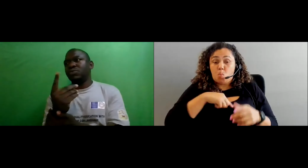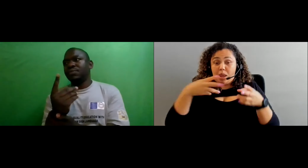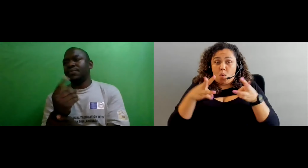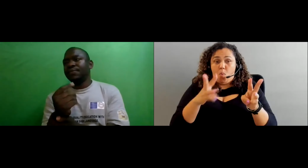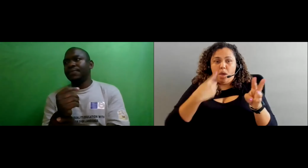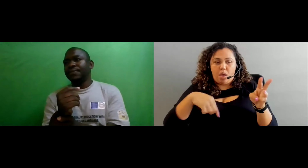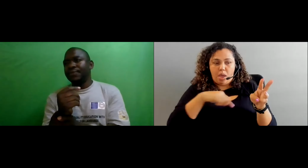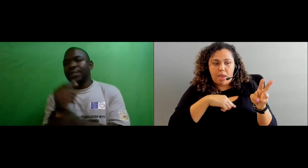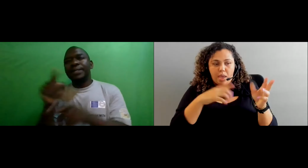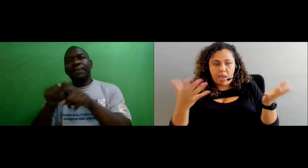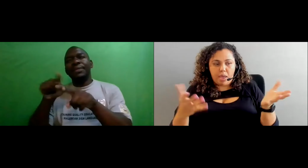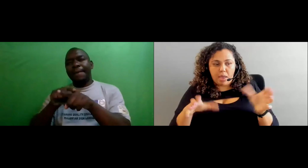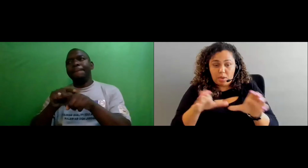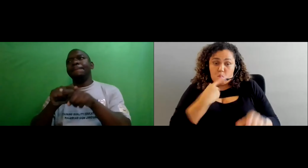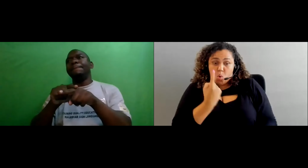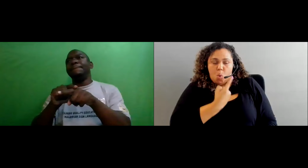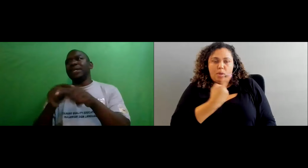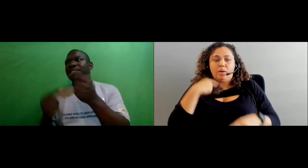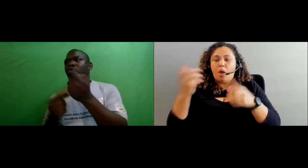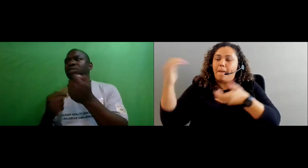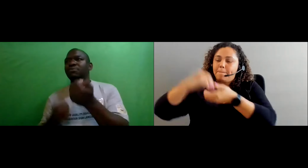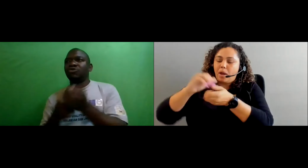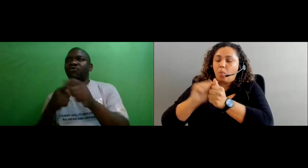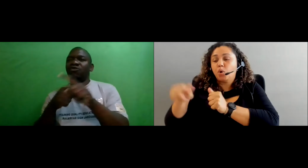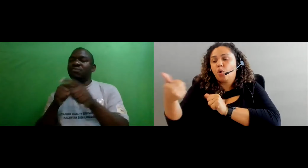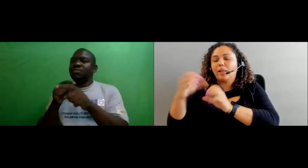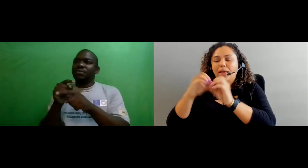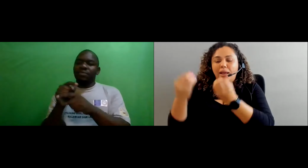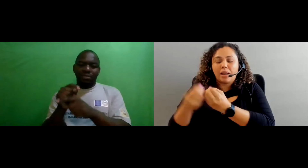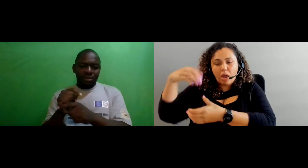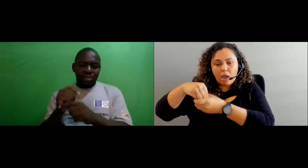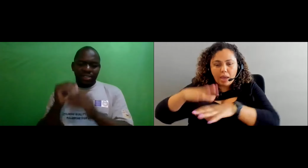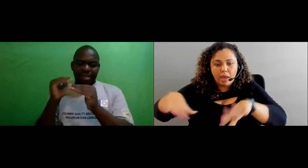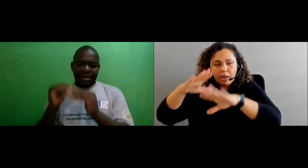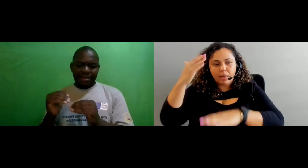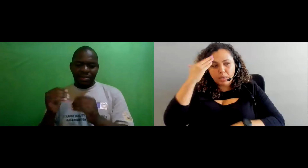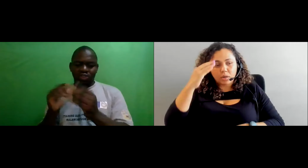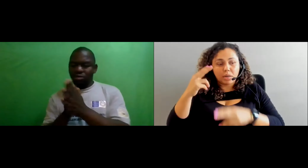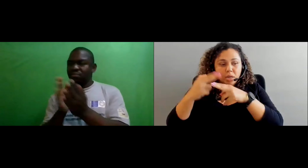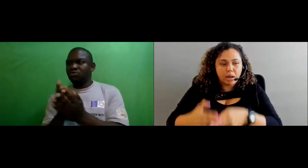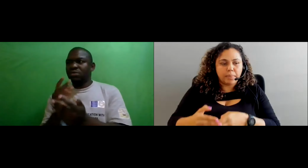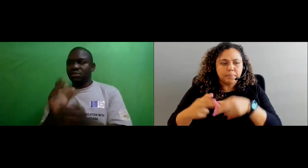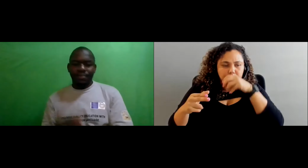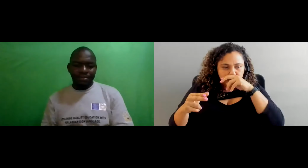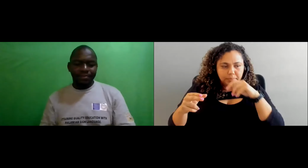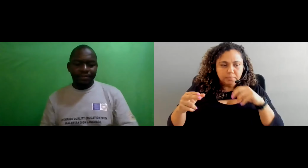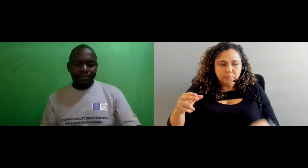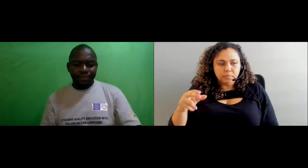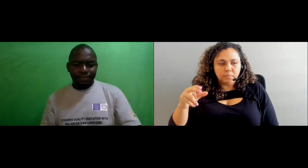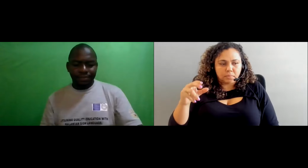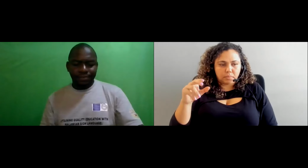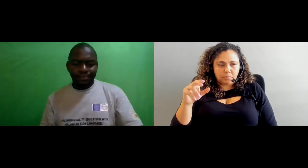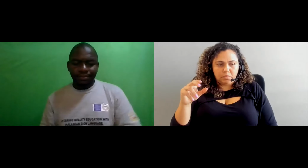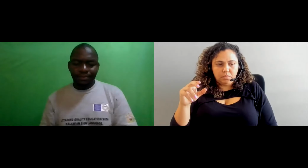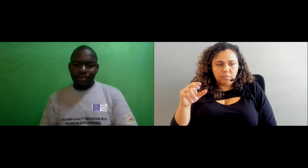not doing it alone. We had to partner with another organization known as Ekitabu. So also following the